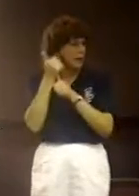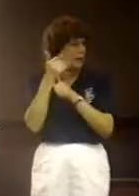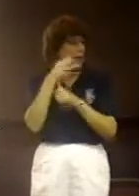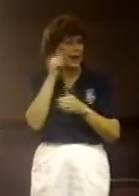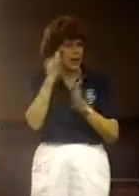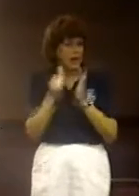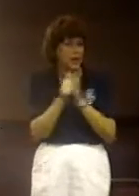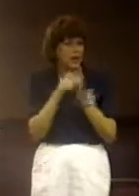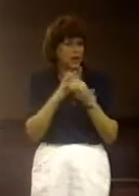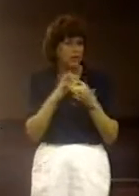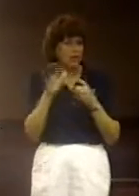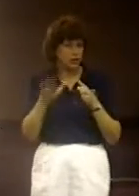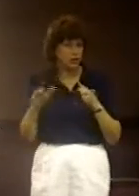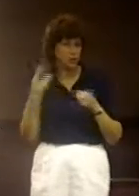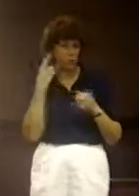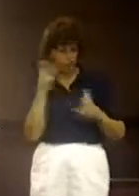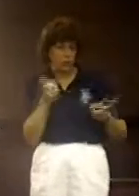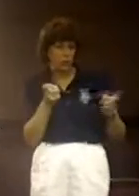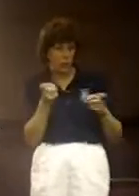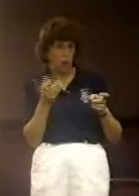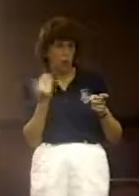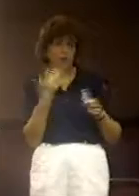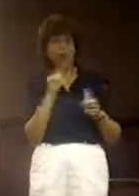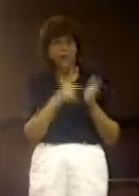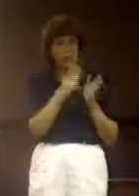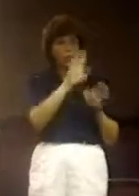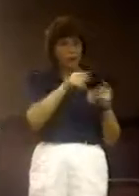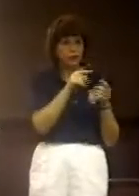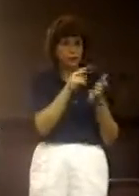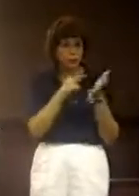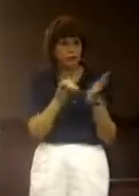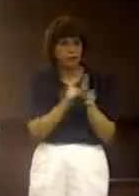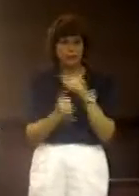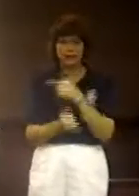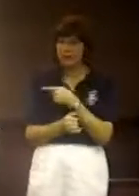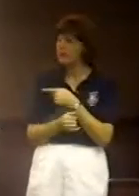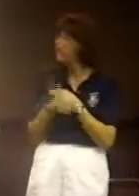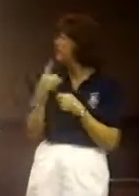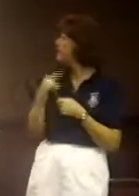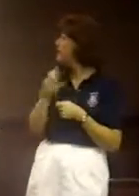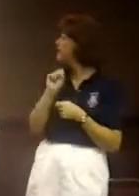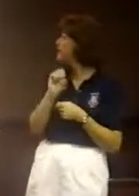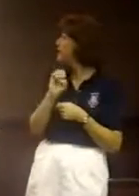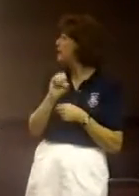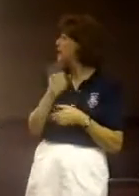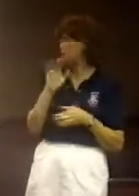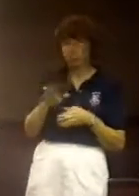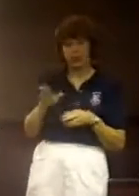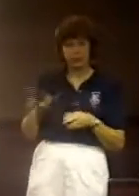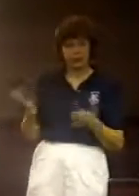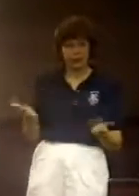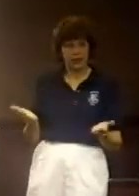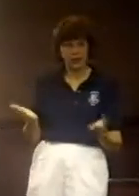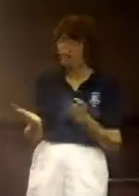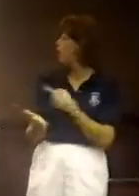and age of the children were controlled, and I'll show you how to read this. The C children here